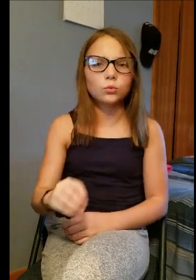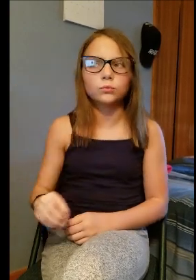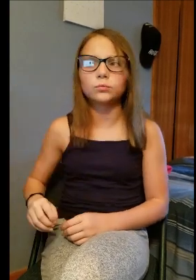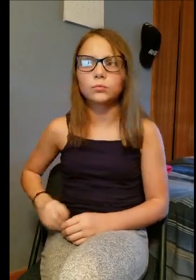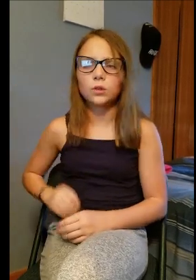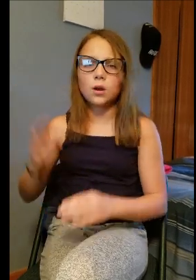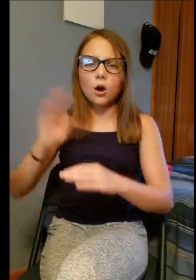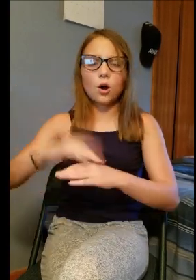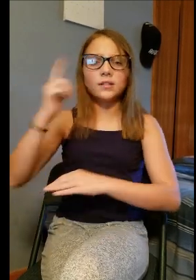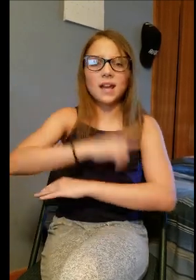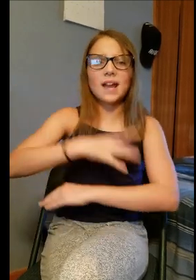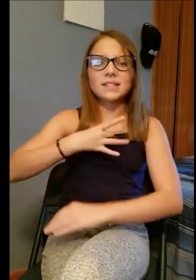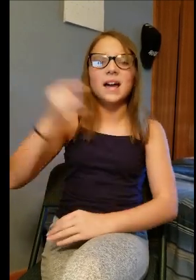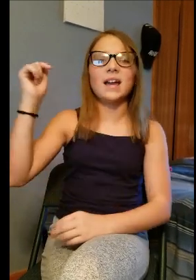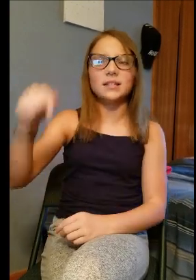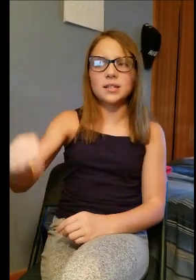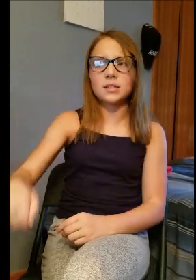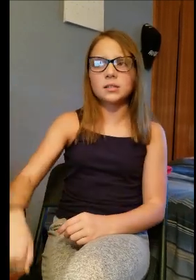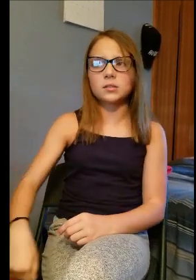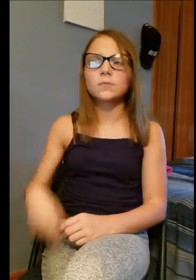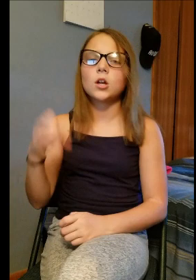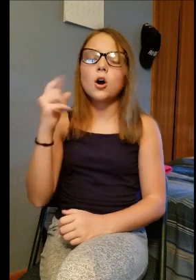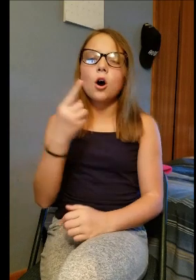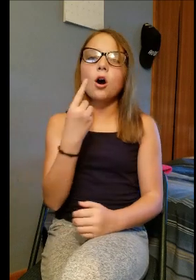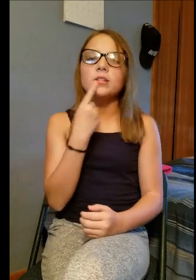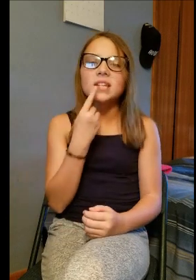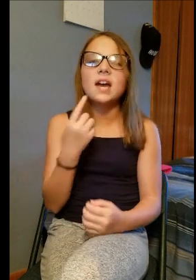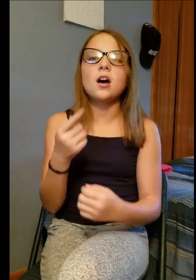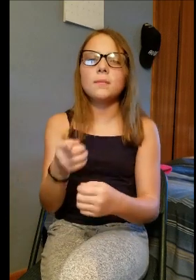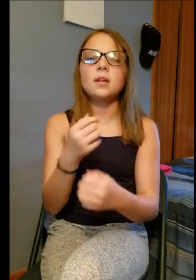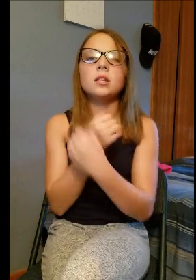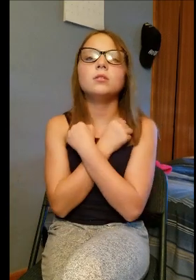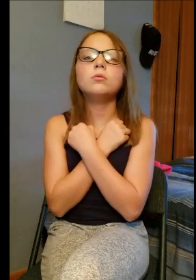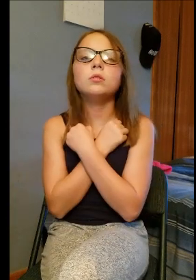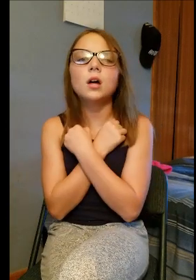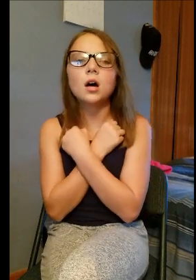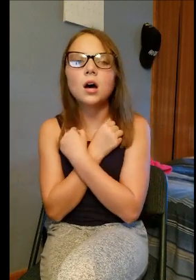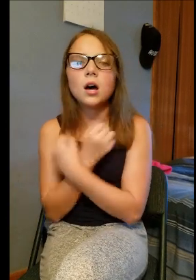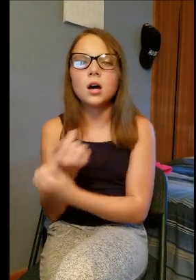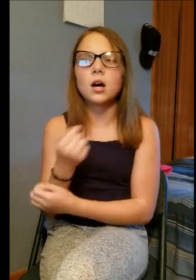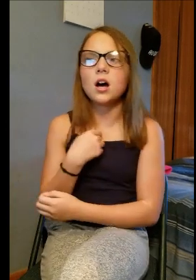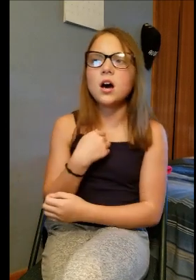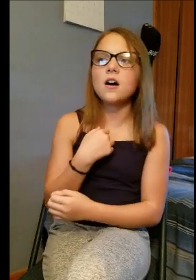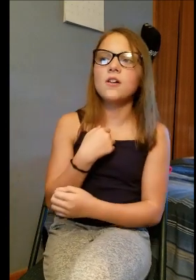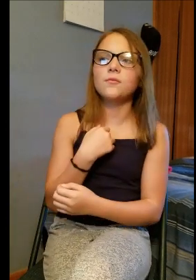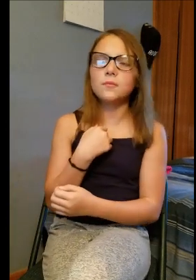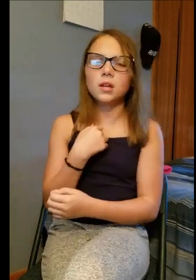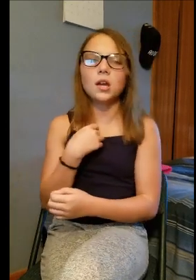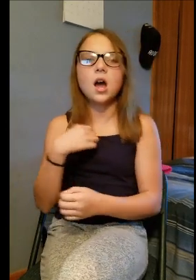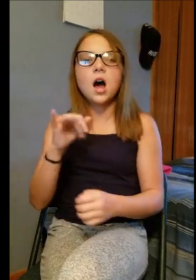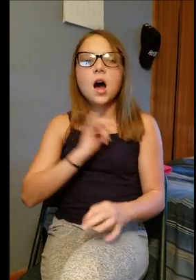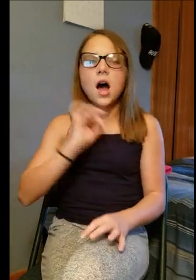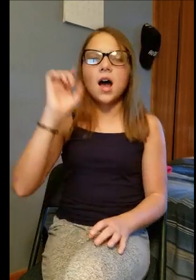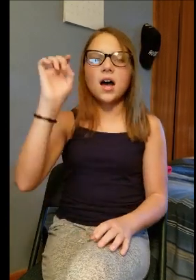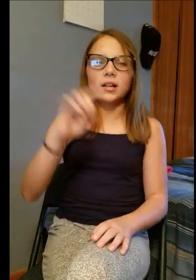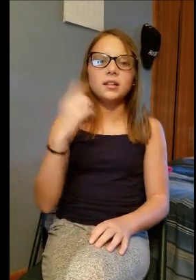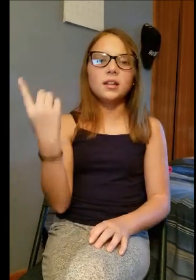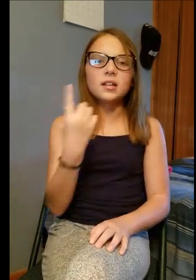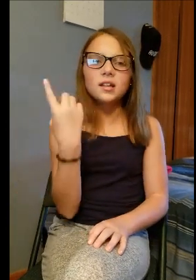On days like this Oh, tell me you love me I need